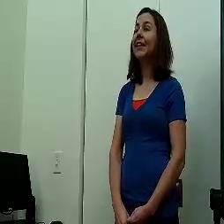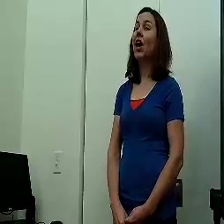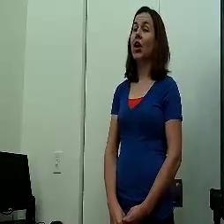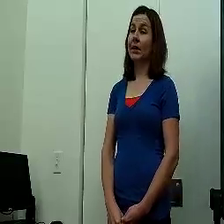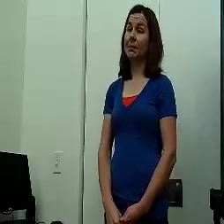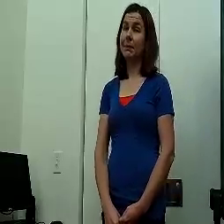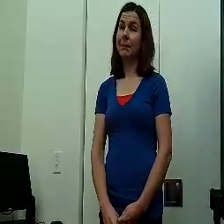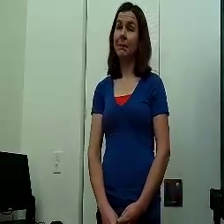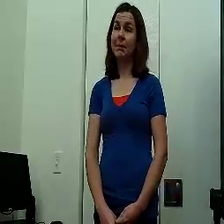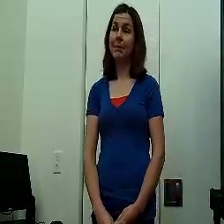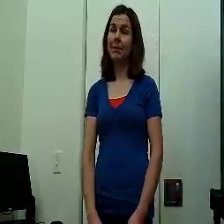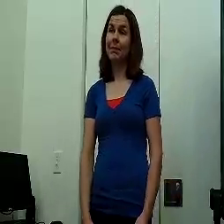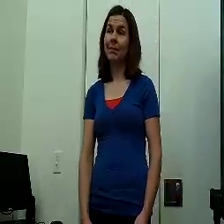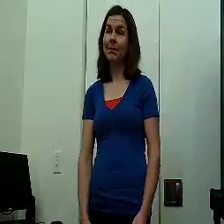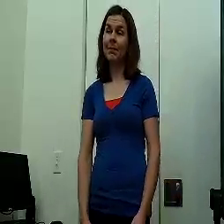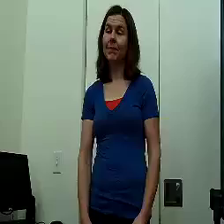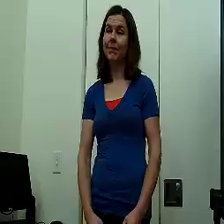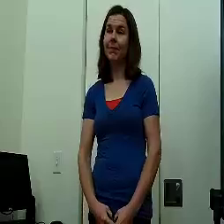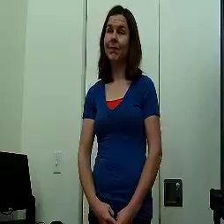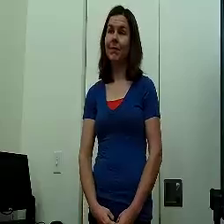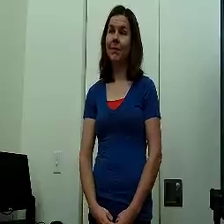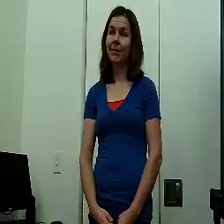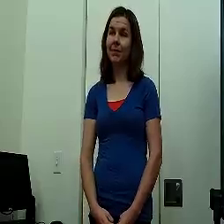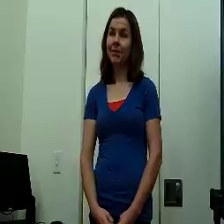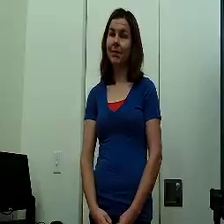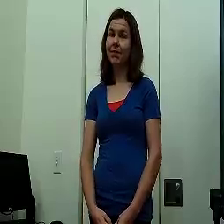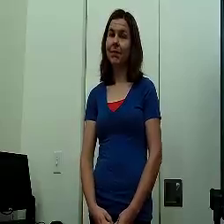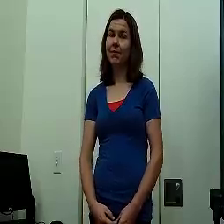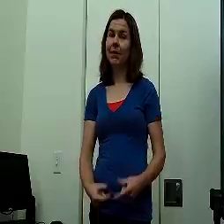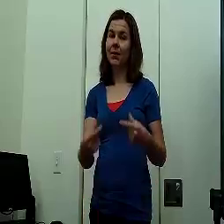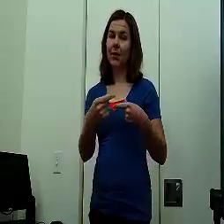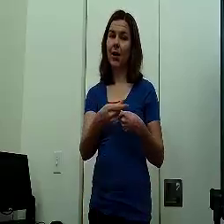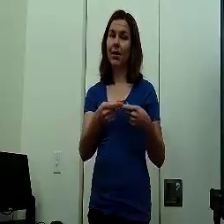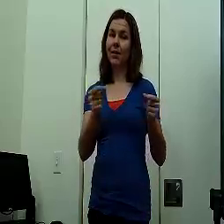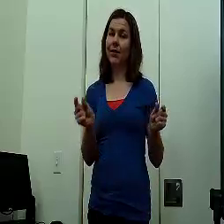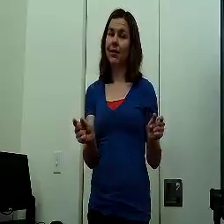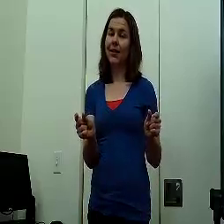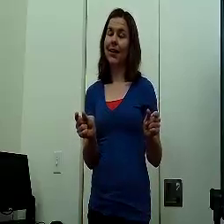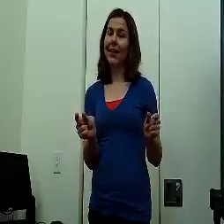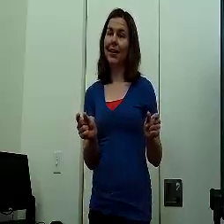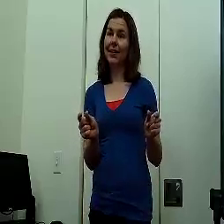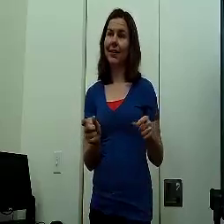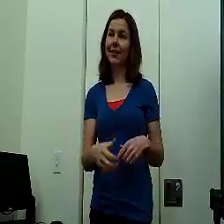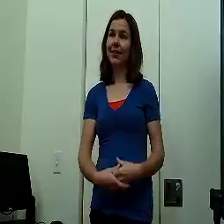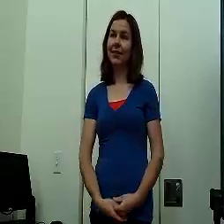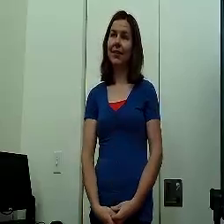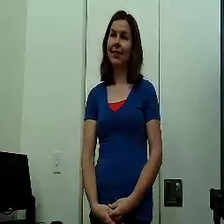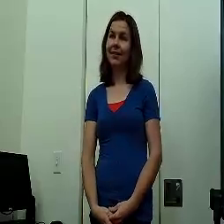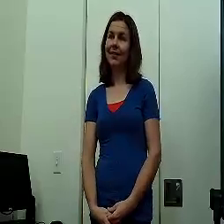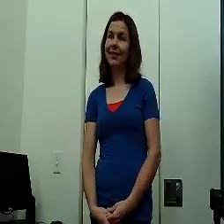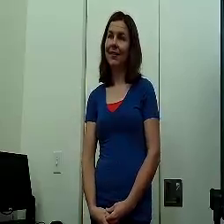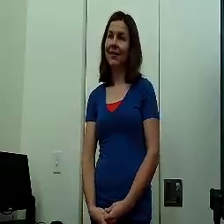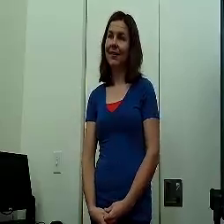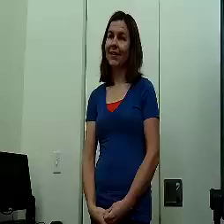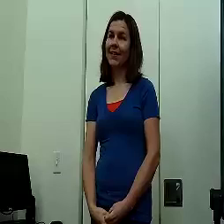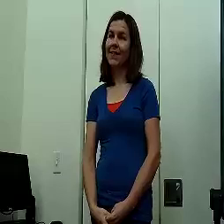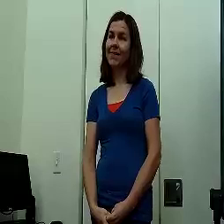That's garden. Garden. I think it's like store. So garden is like this. Yeah. I